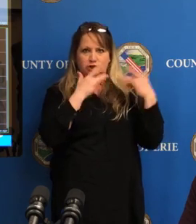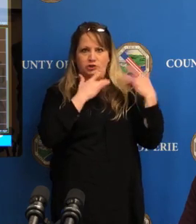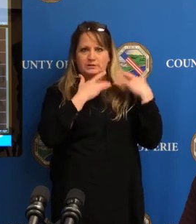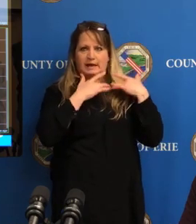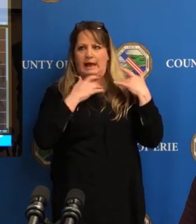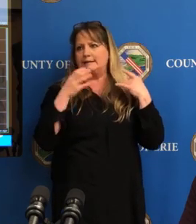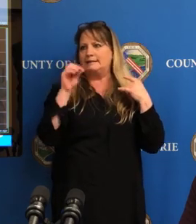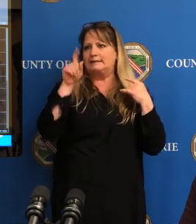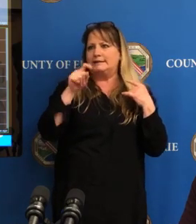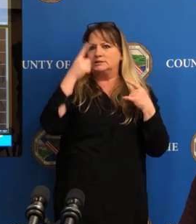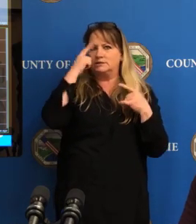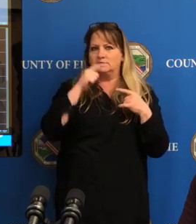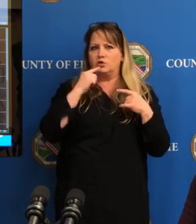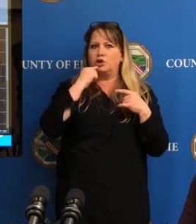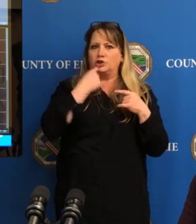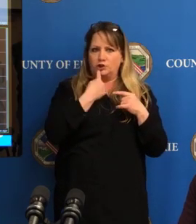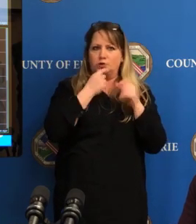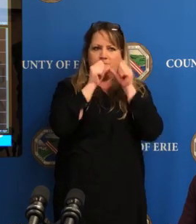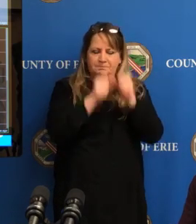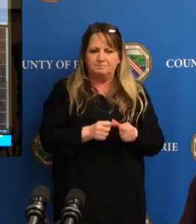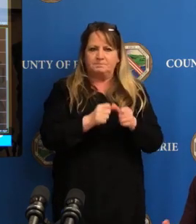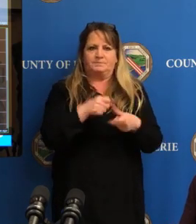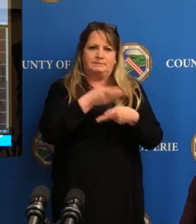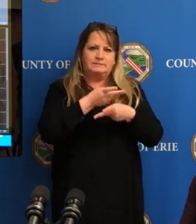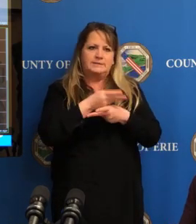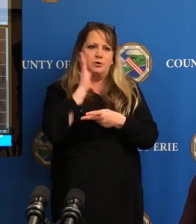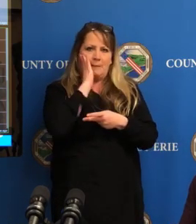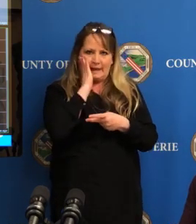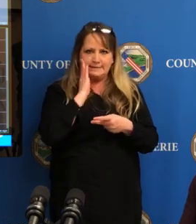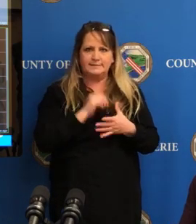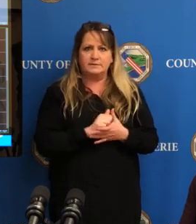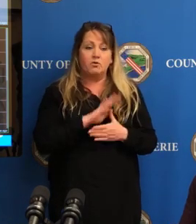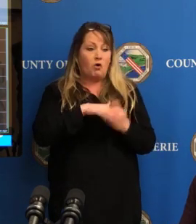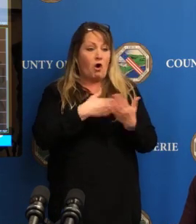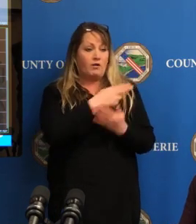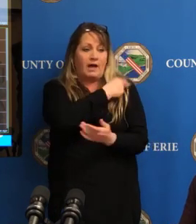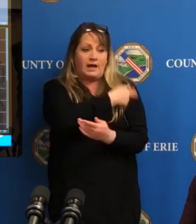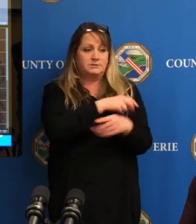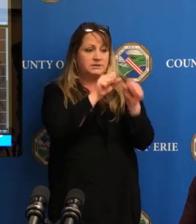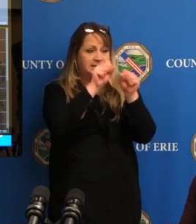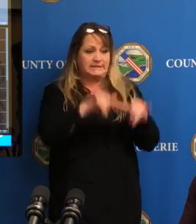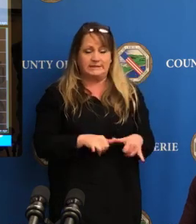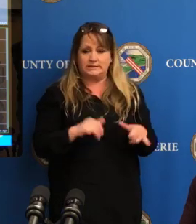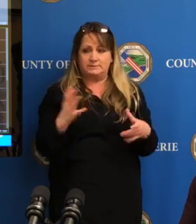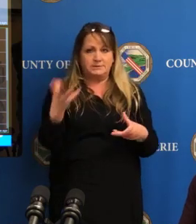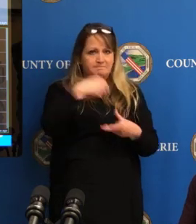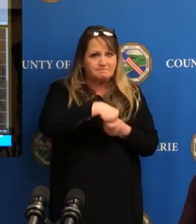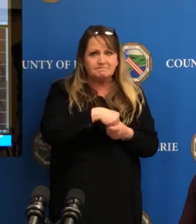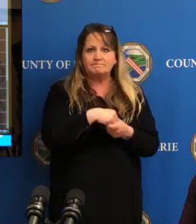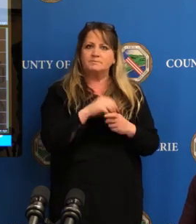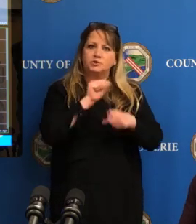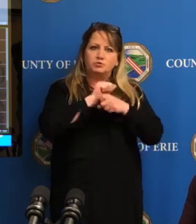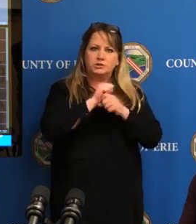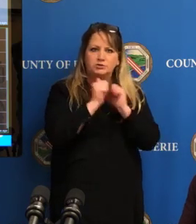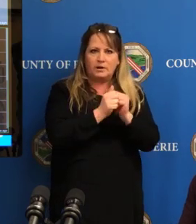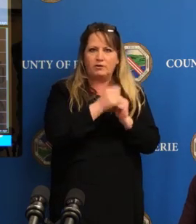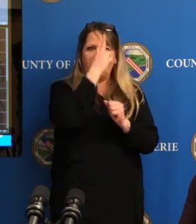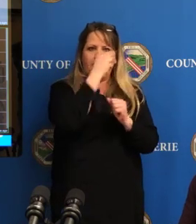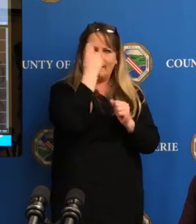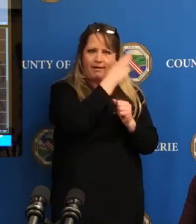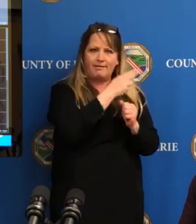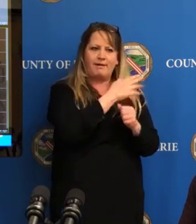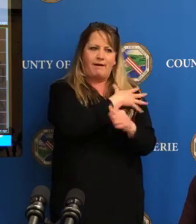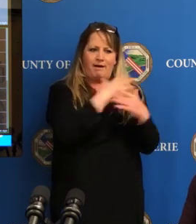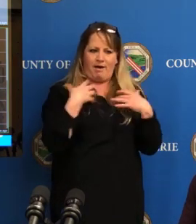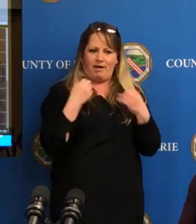these acute care beds. So again, like all the hospital systems are working together. So Catholic Health is going to have the one